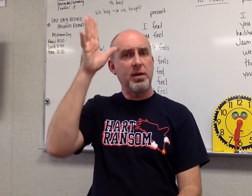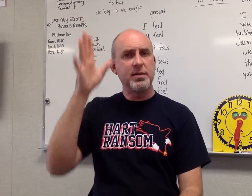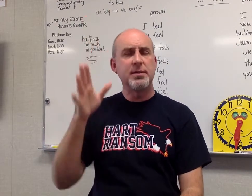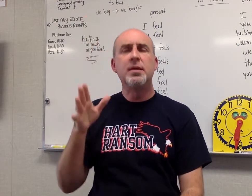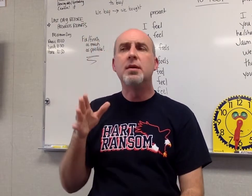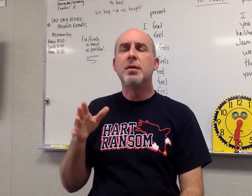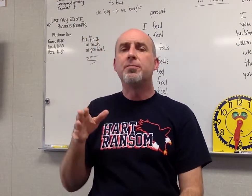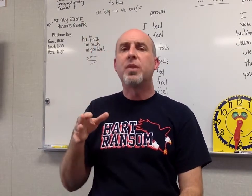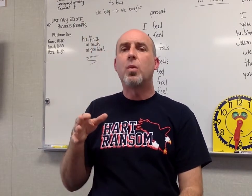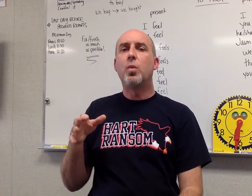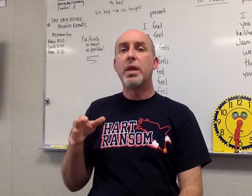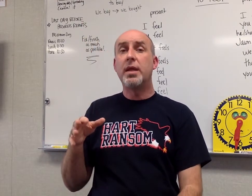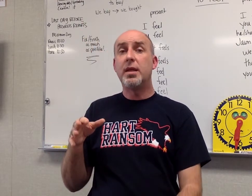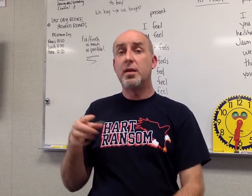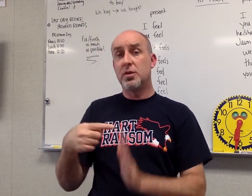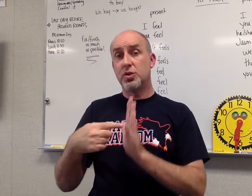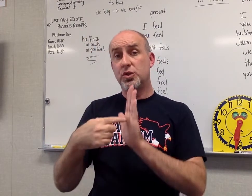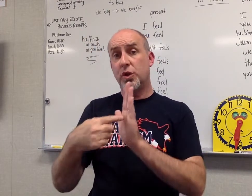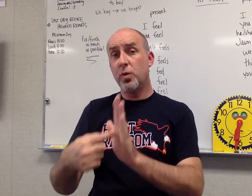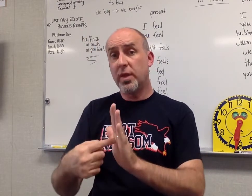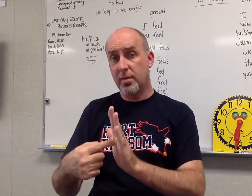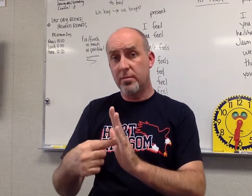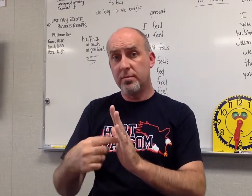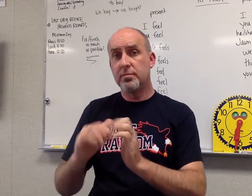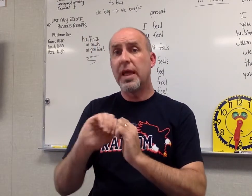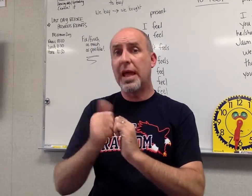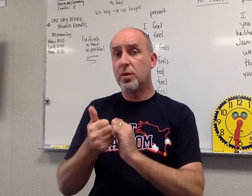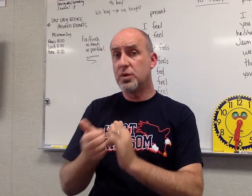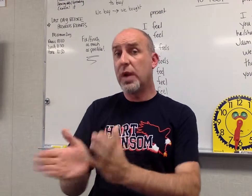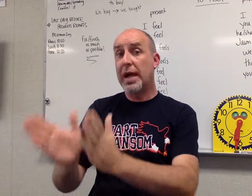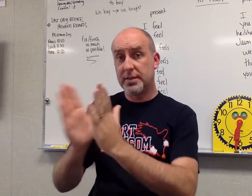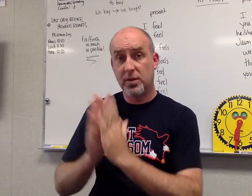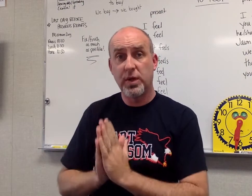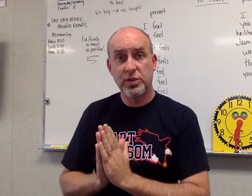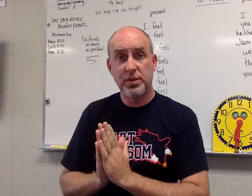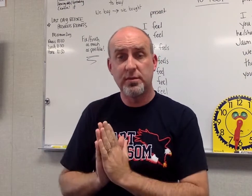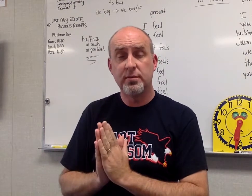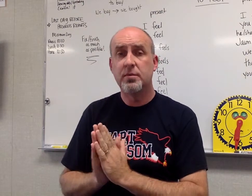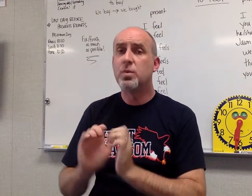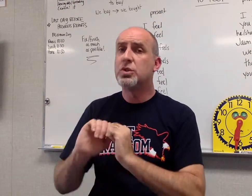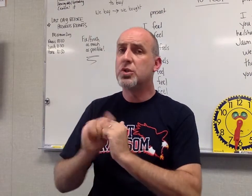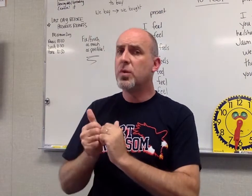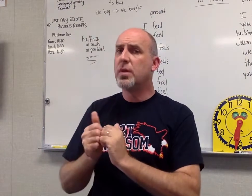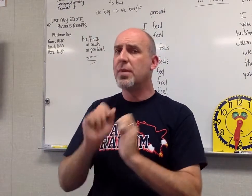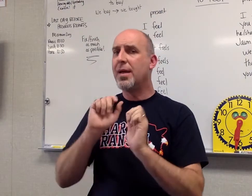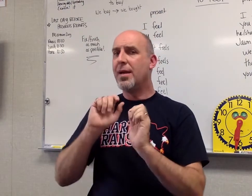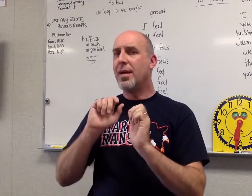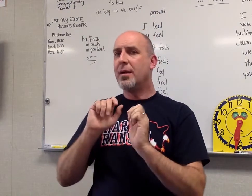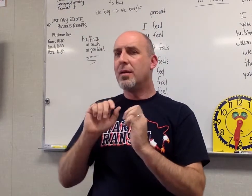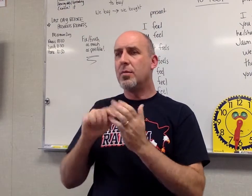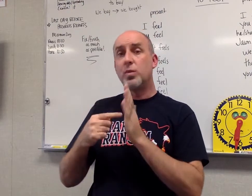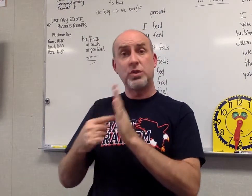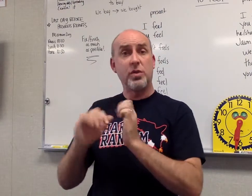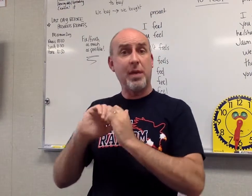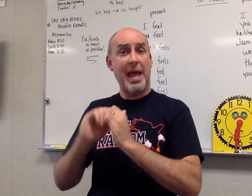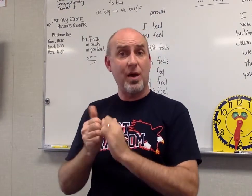parents, we show them how to ask the question. We show them how